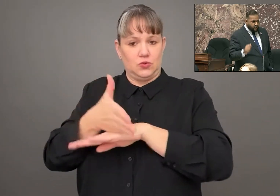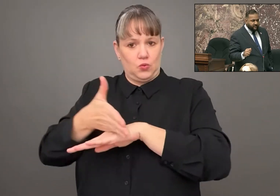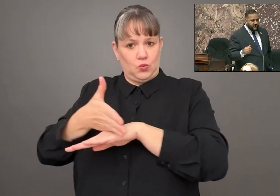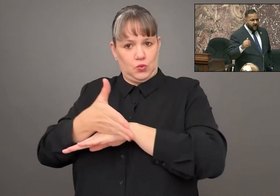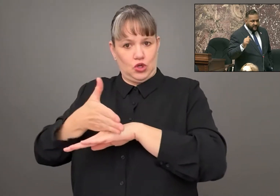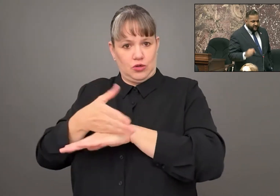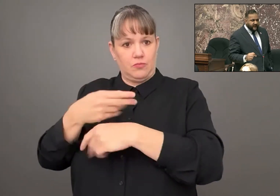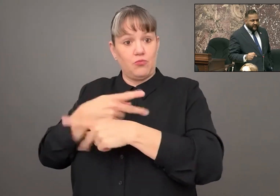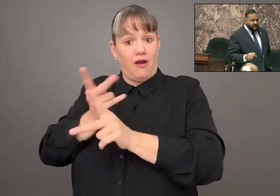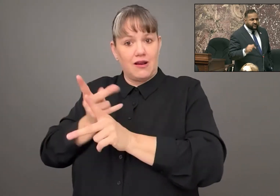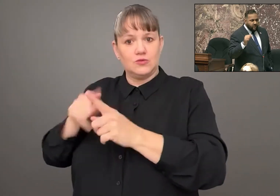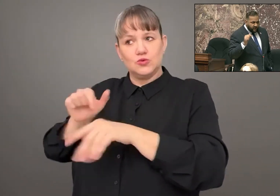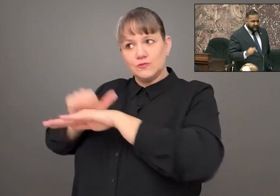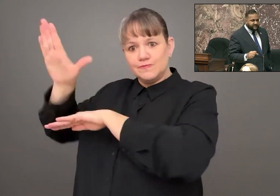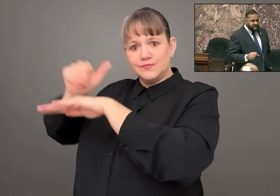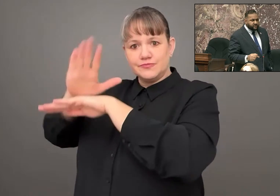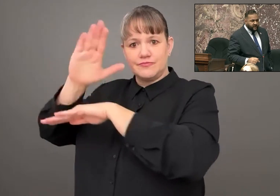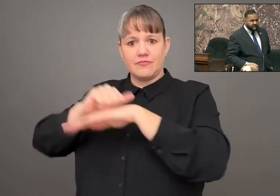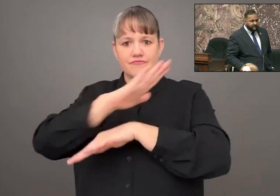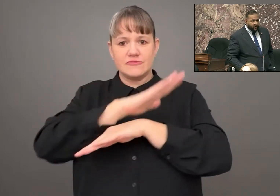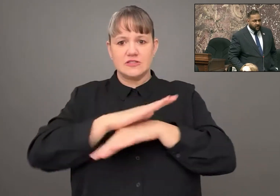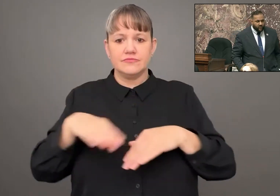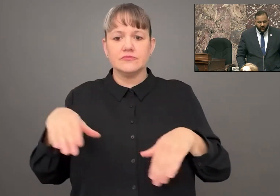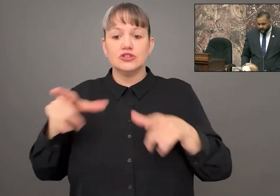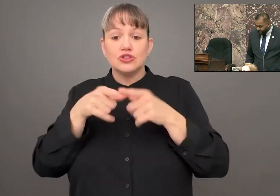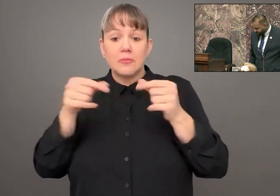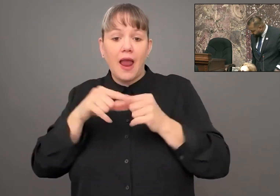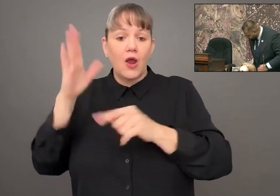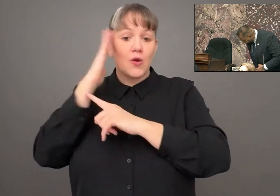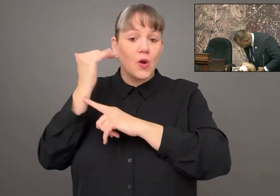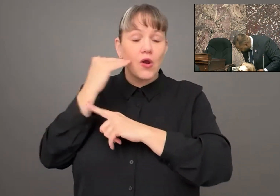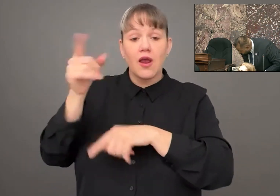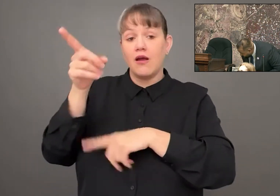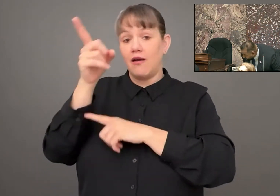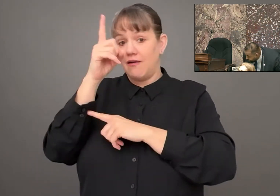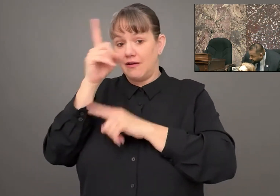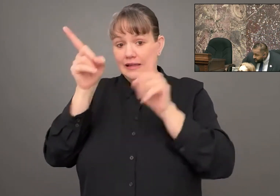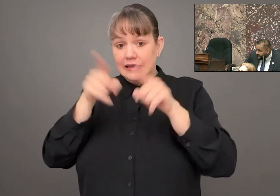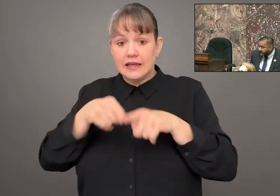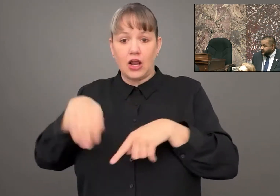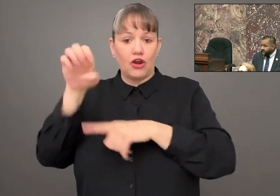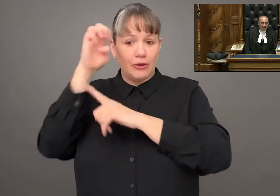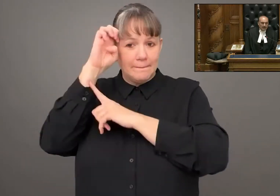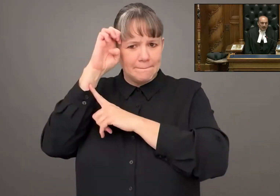and Europe. On this side of the House, we're going to continue doing this important work.